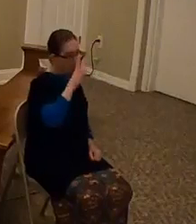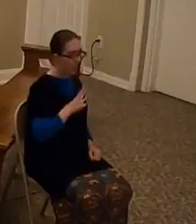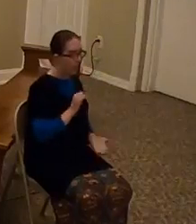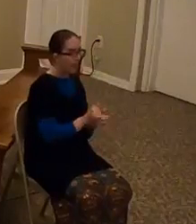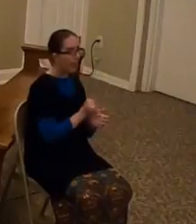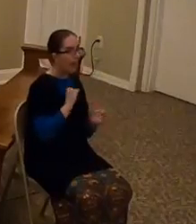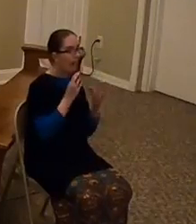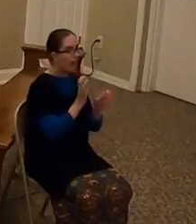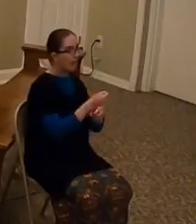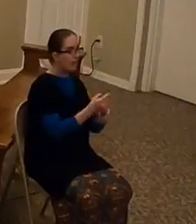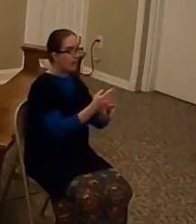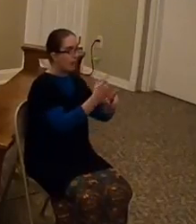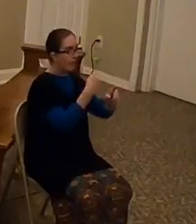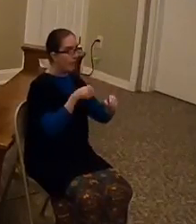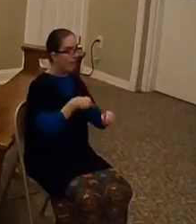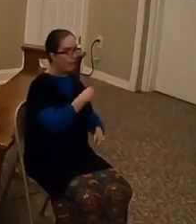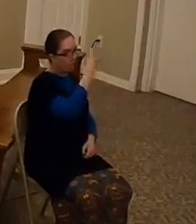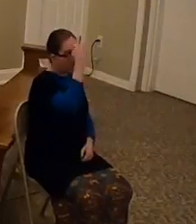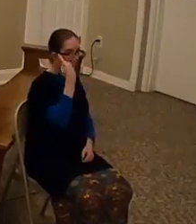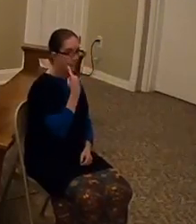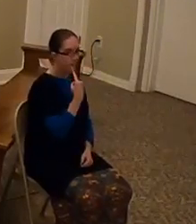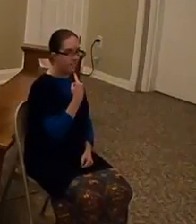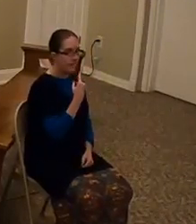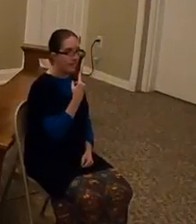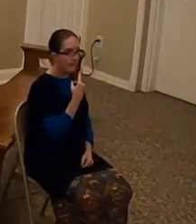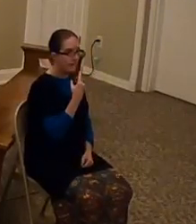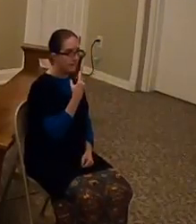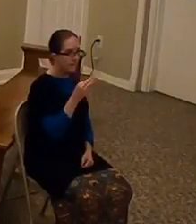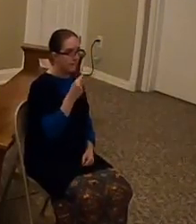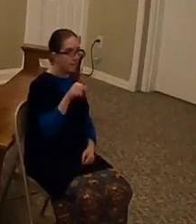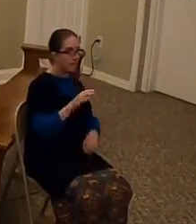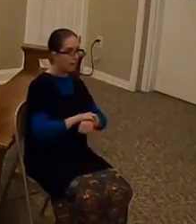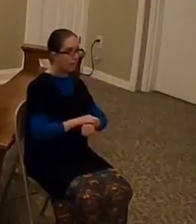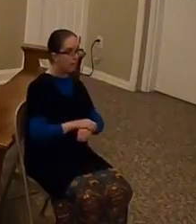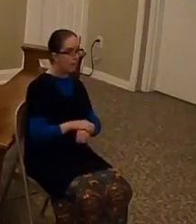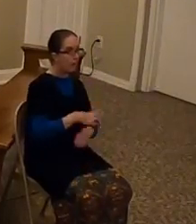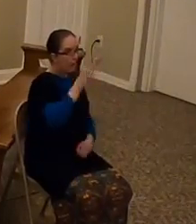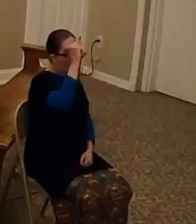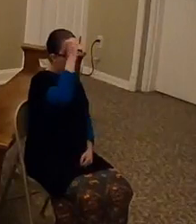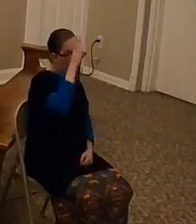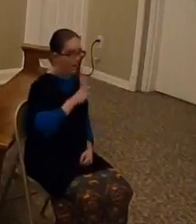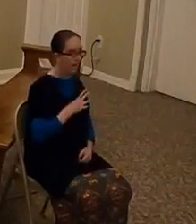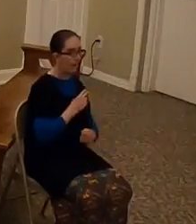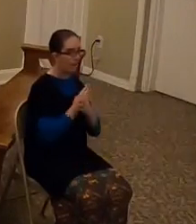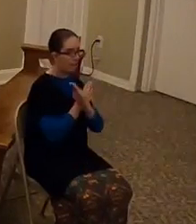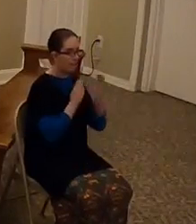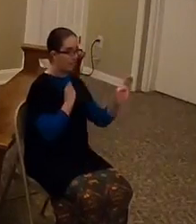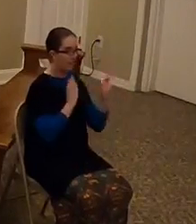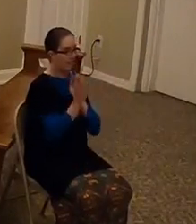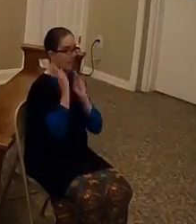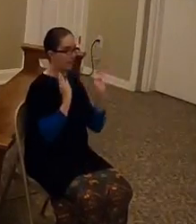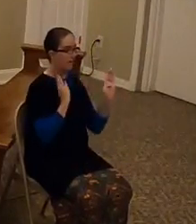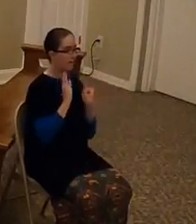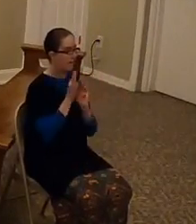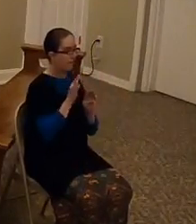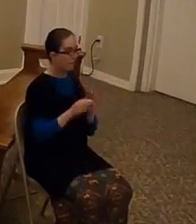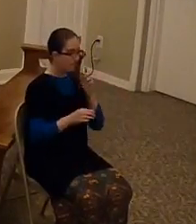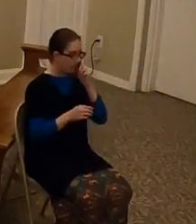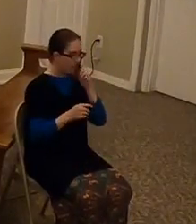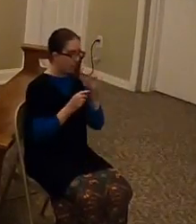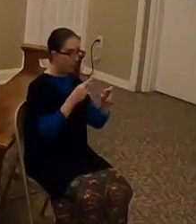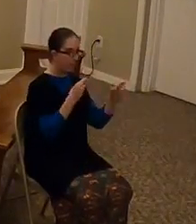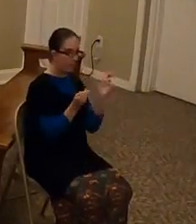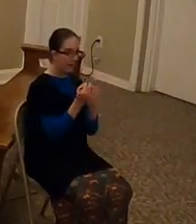I have created from the face of the earth, both man and beast, and the creeping thing, and the fowls of the air, for it repented